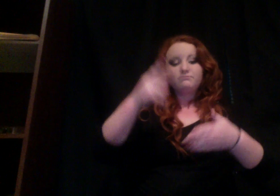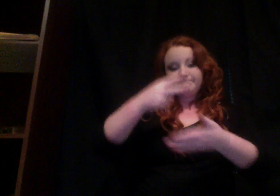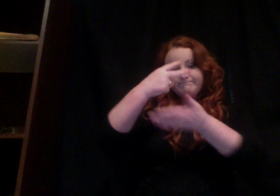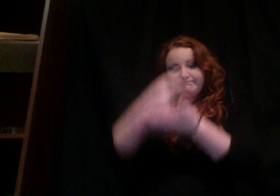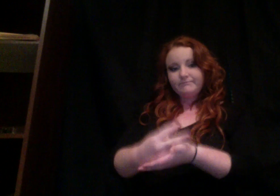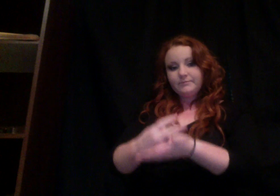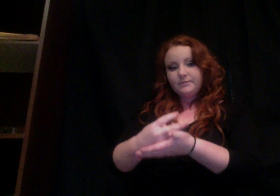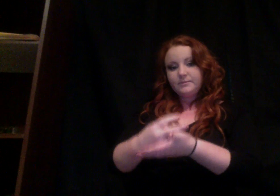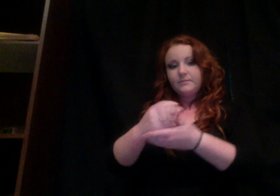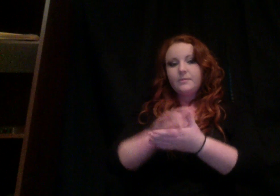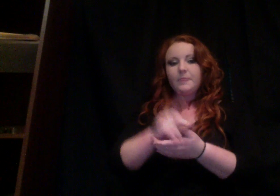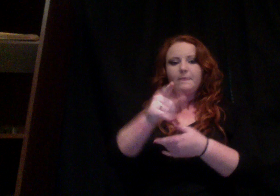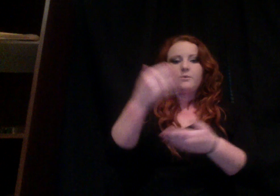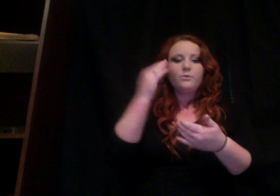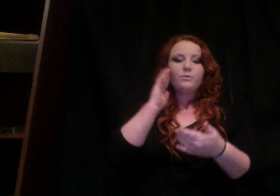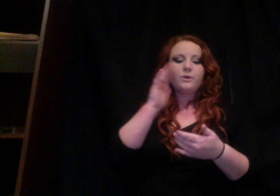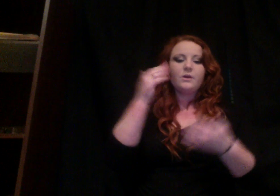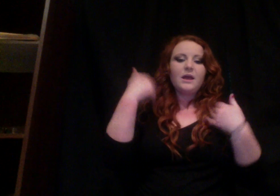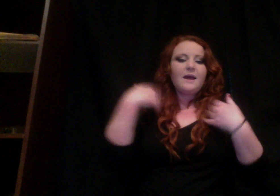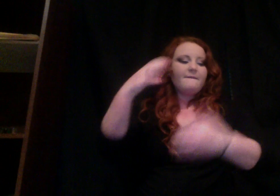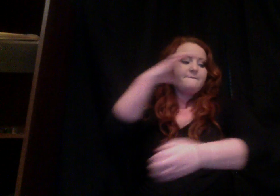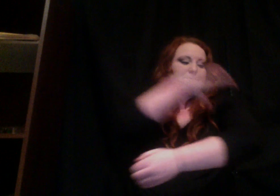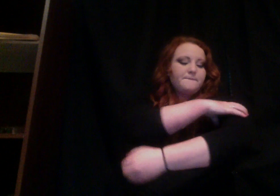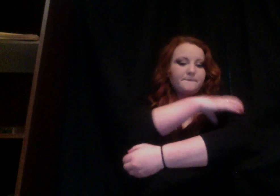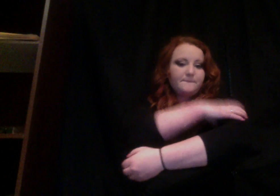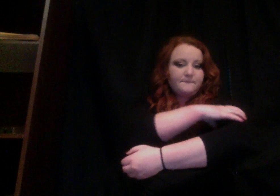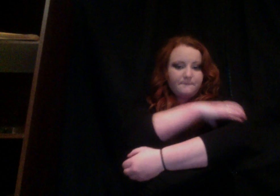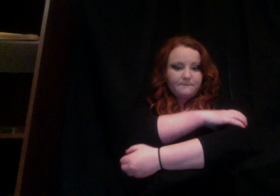equipment, a blood pressure cuff,